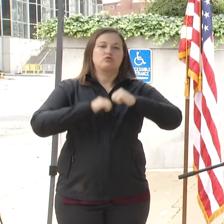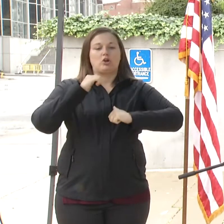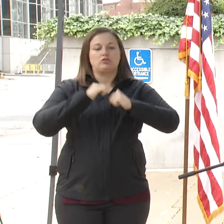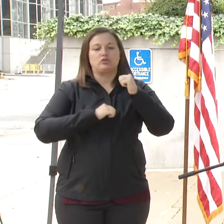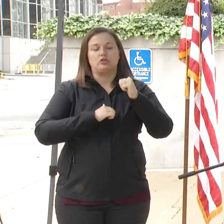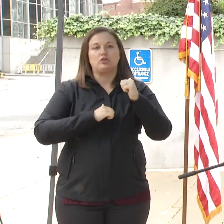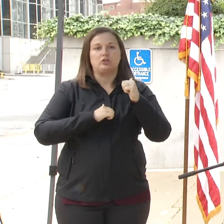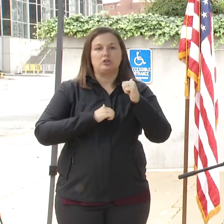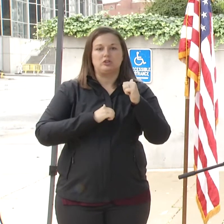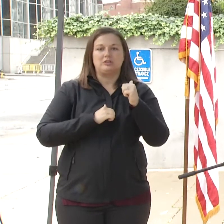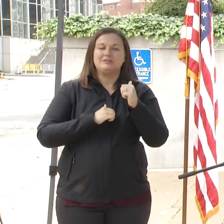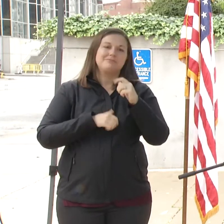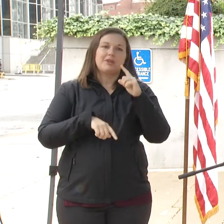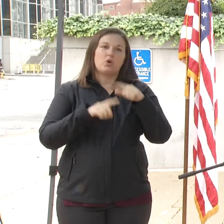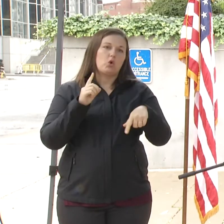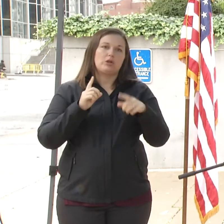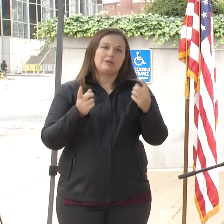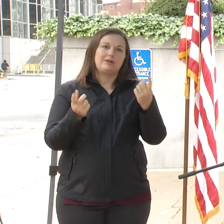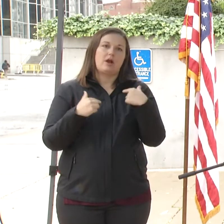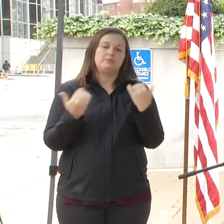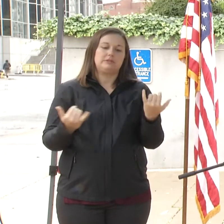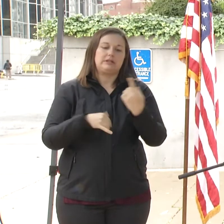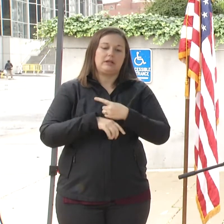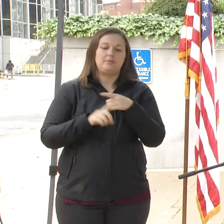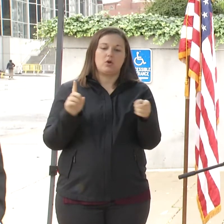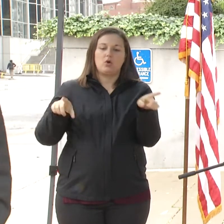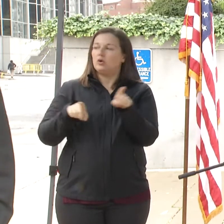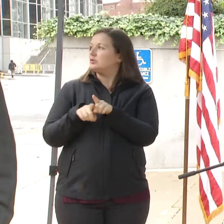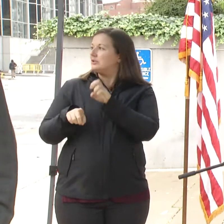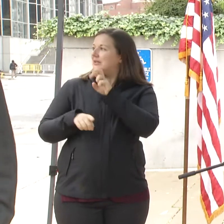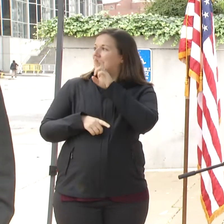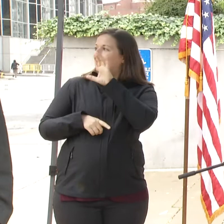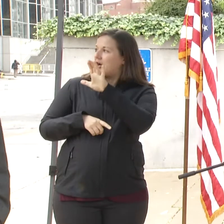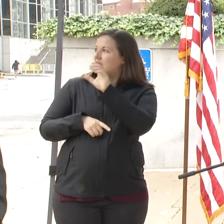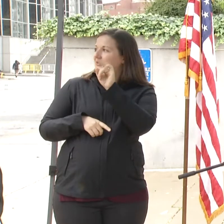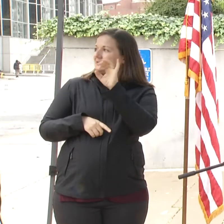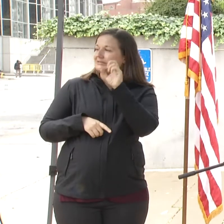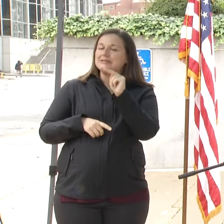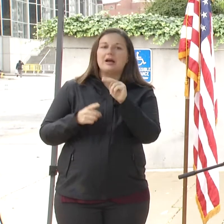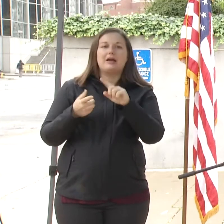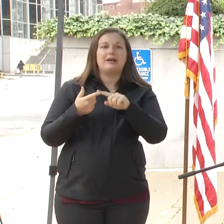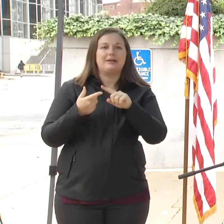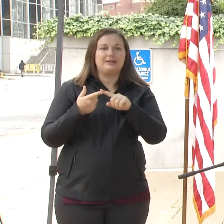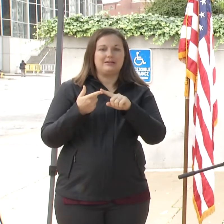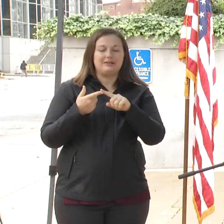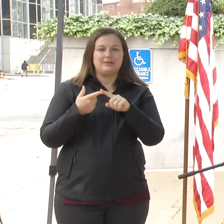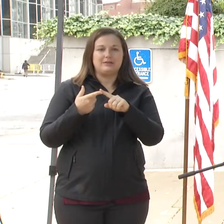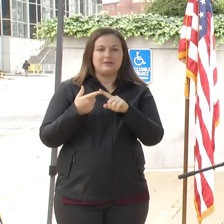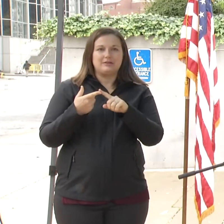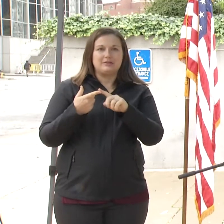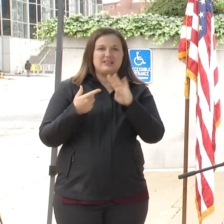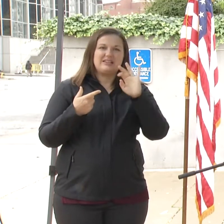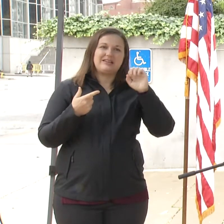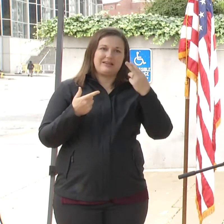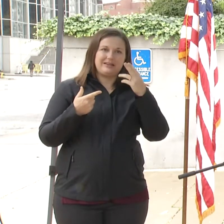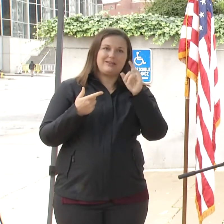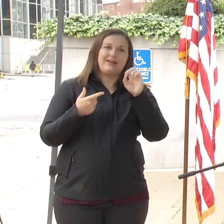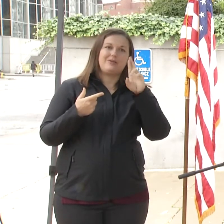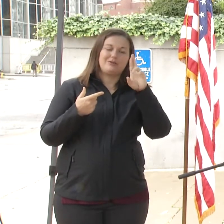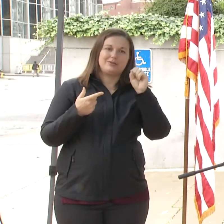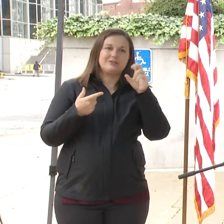Katie Sawyer, who aren't able to be here today, but we also have Eric Stein, Paige Anderson, Mike Maylock, who will speak a little bit in just a